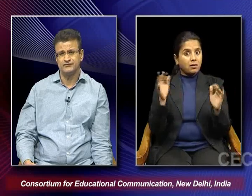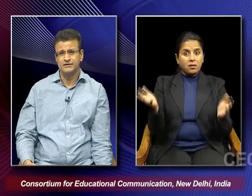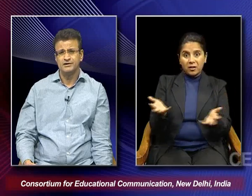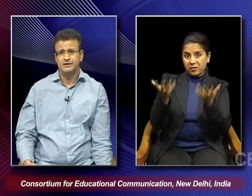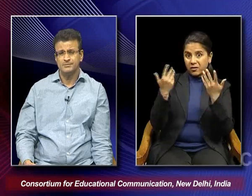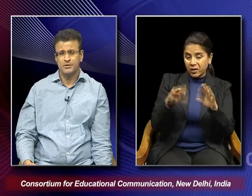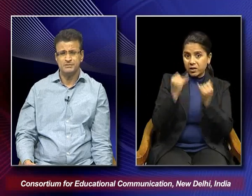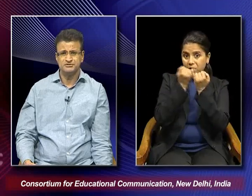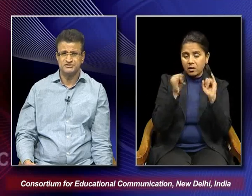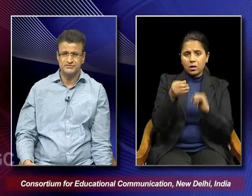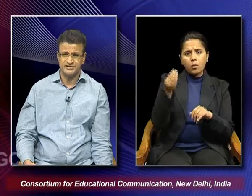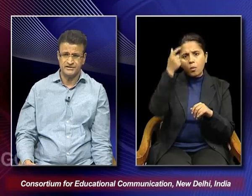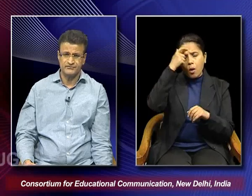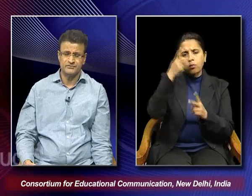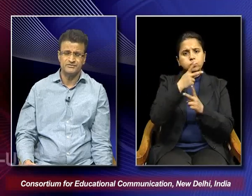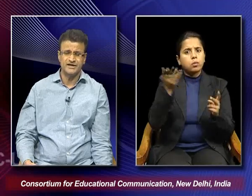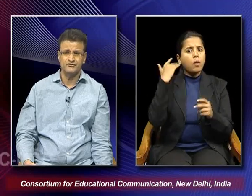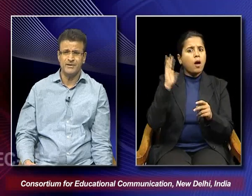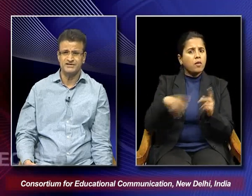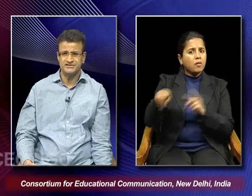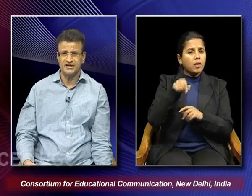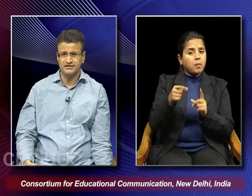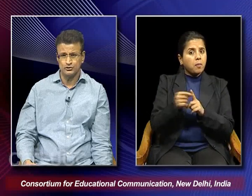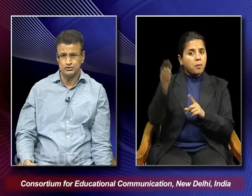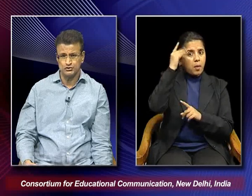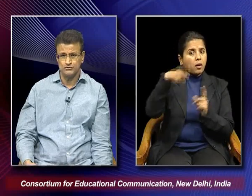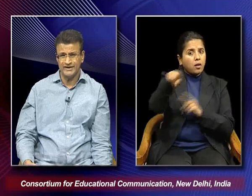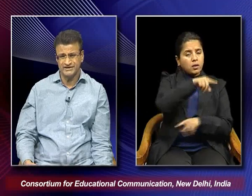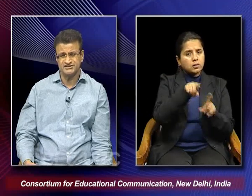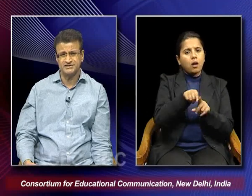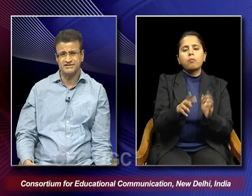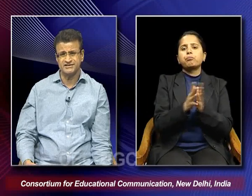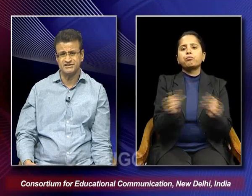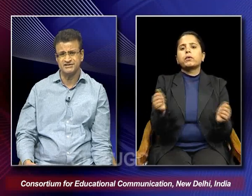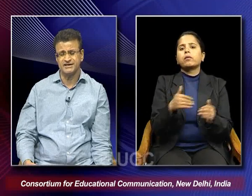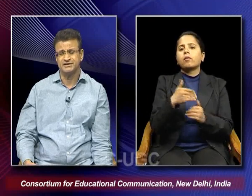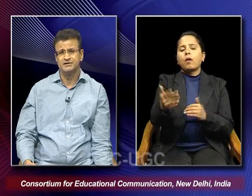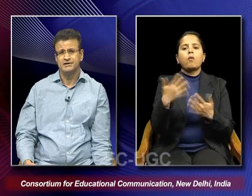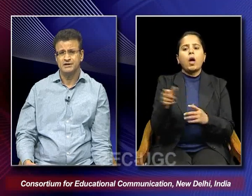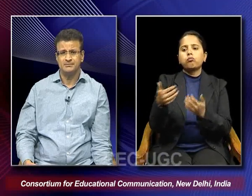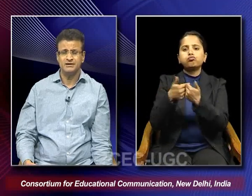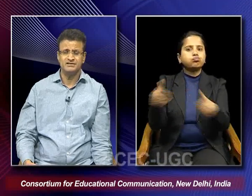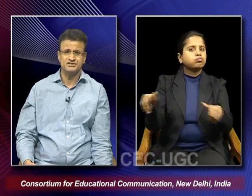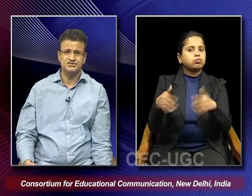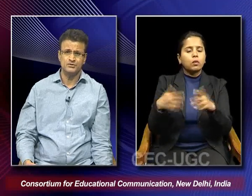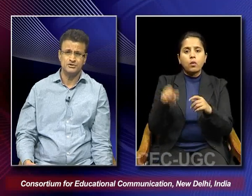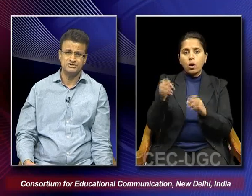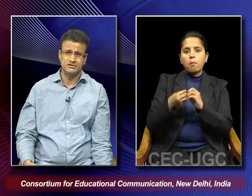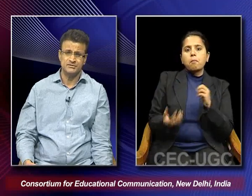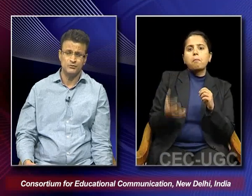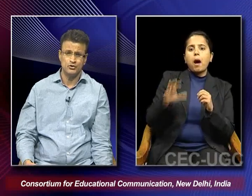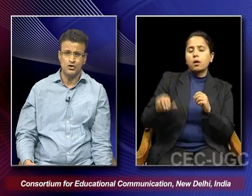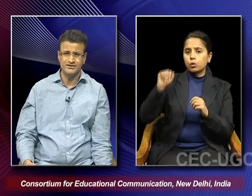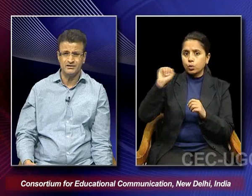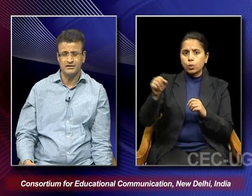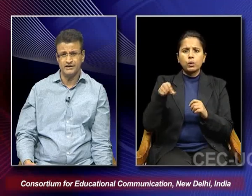of problems which were there from the side of Pakistan, they also vanished, in that sense that Bangladesh was a